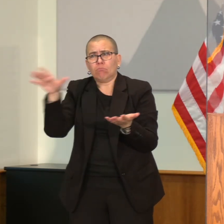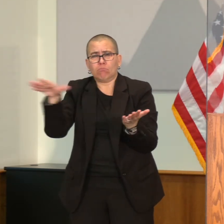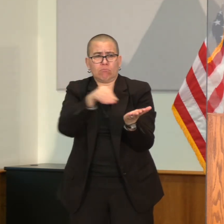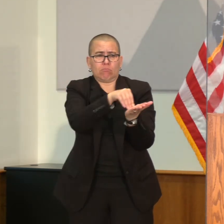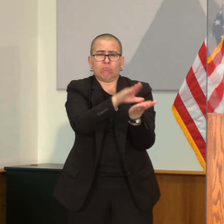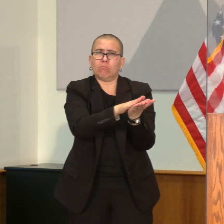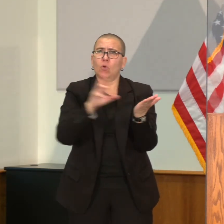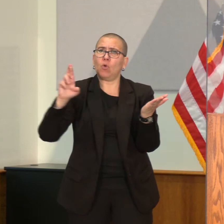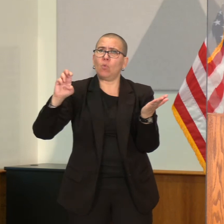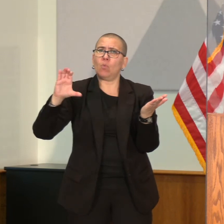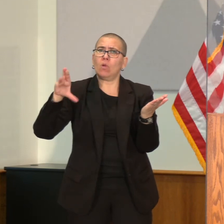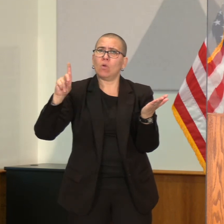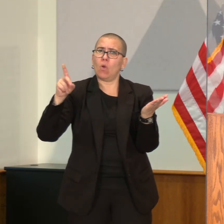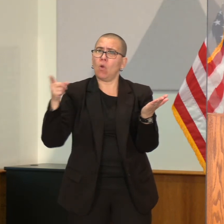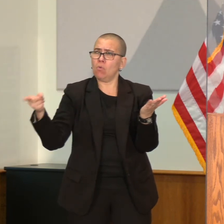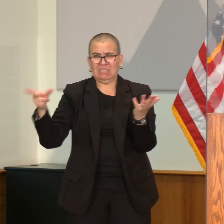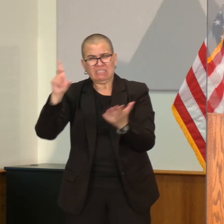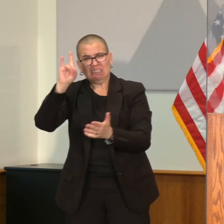and participating,